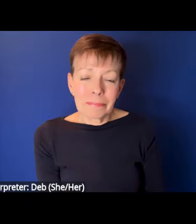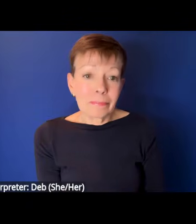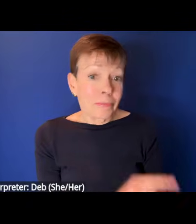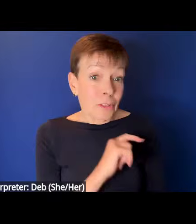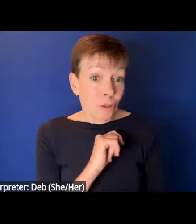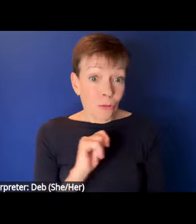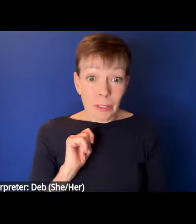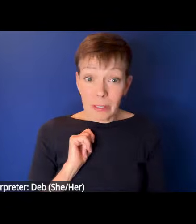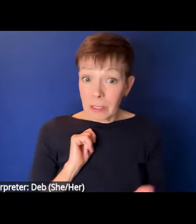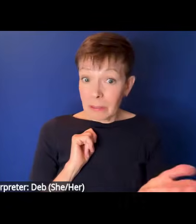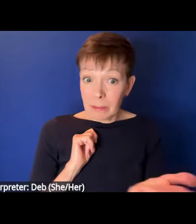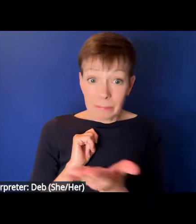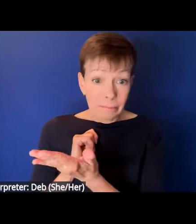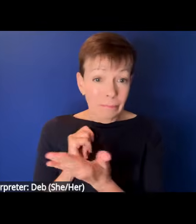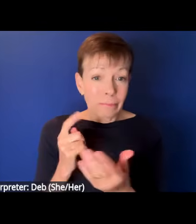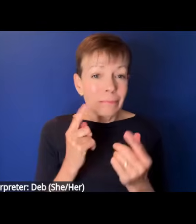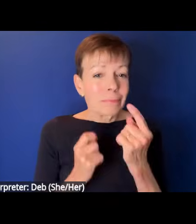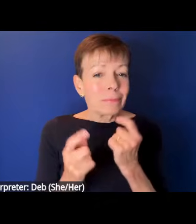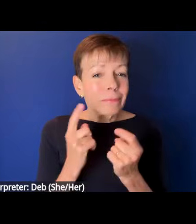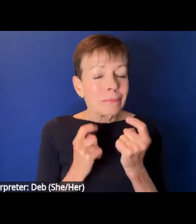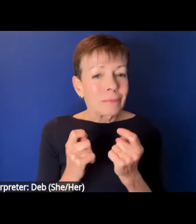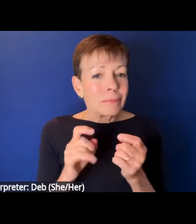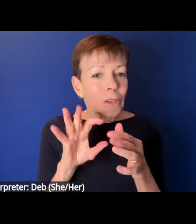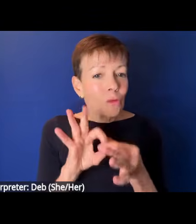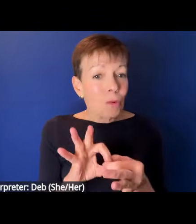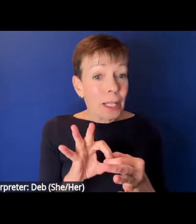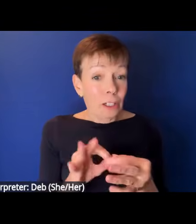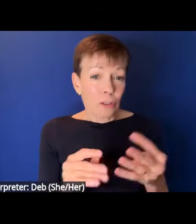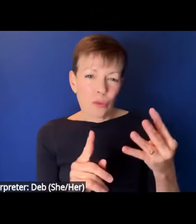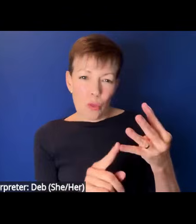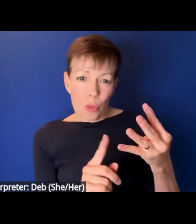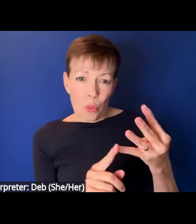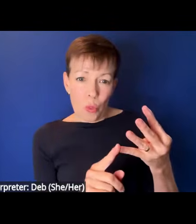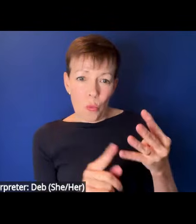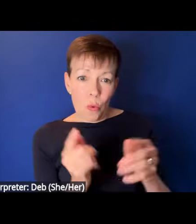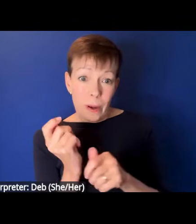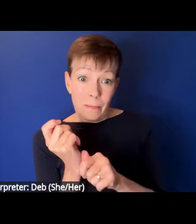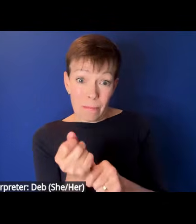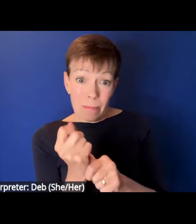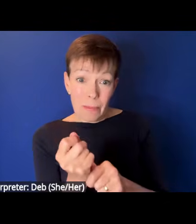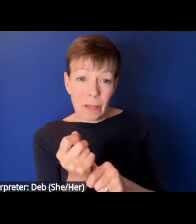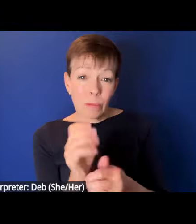Trustees, do you have any questions in relation to the one instance of increase to the fees?